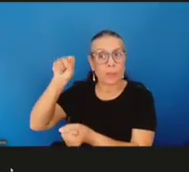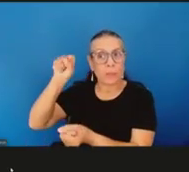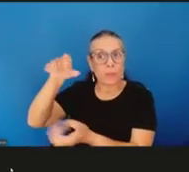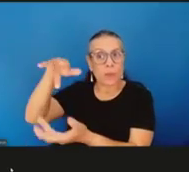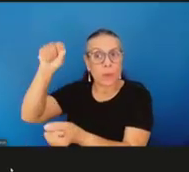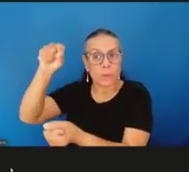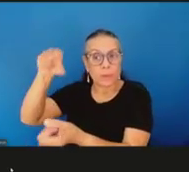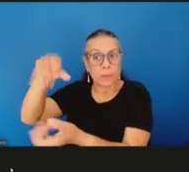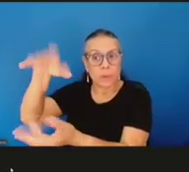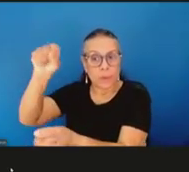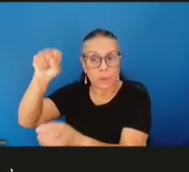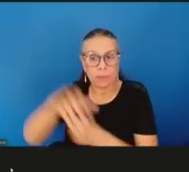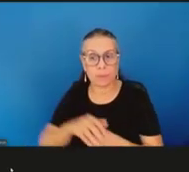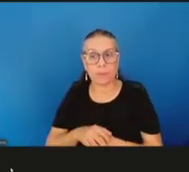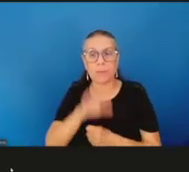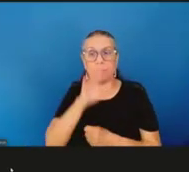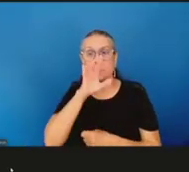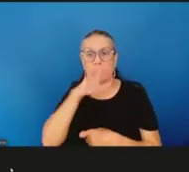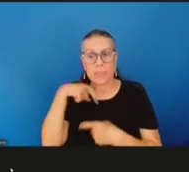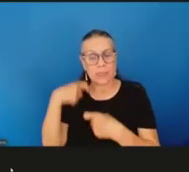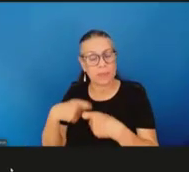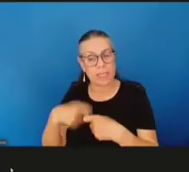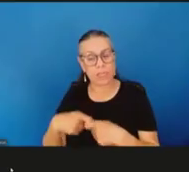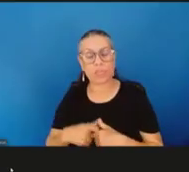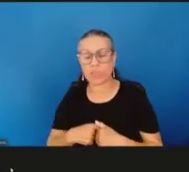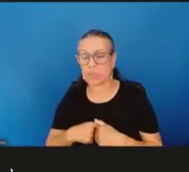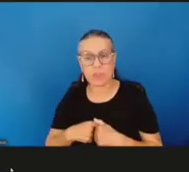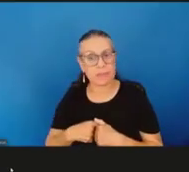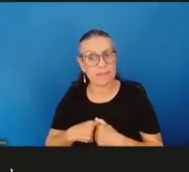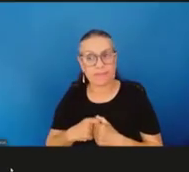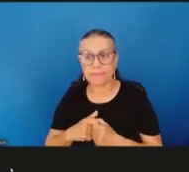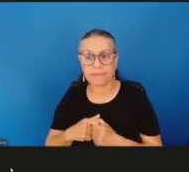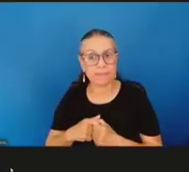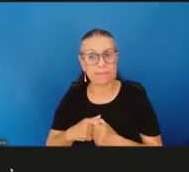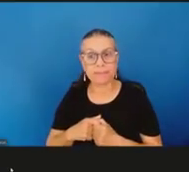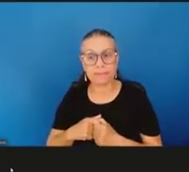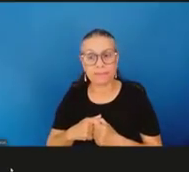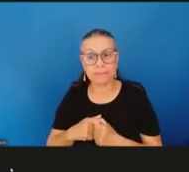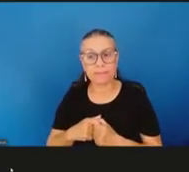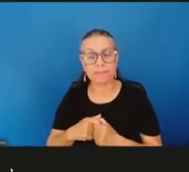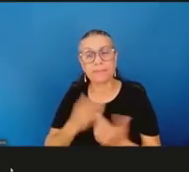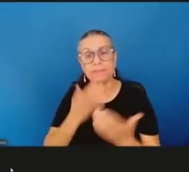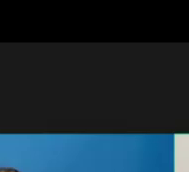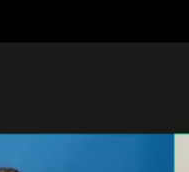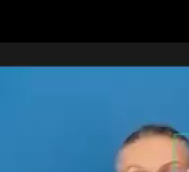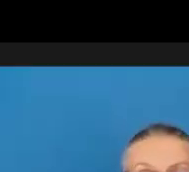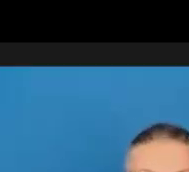se rindan, sobreviviremos y resistiremos estos tiempos. Muchas gracias. Thank